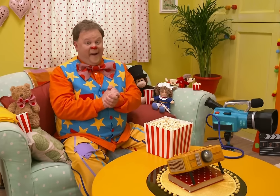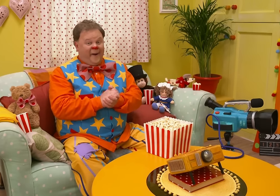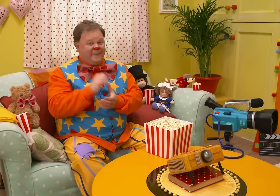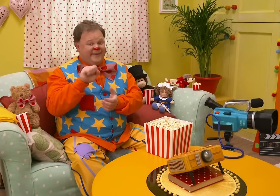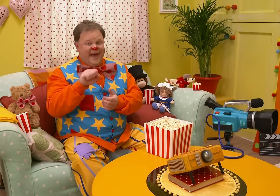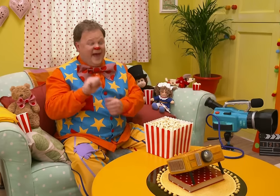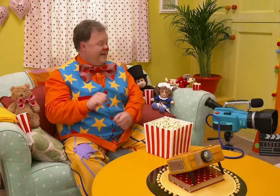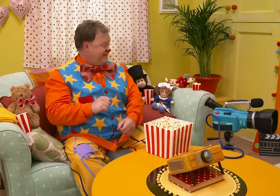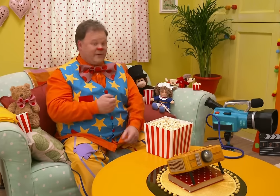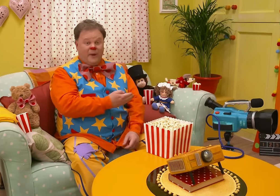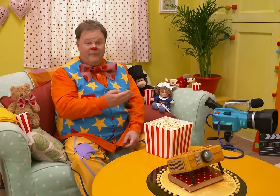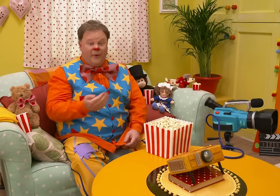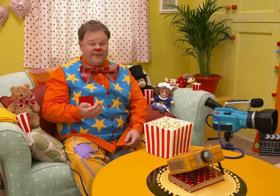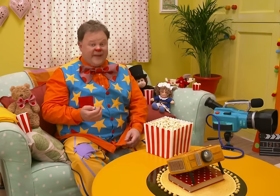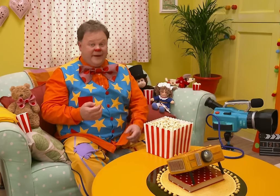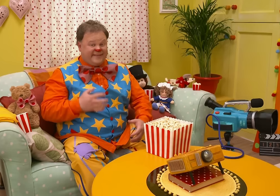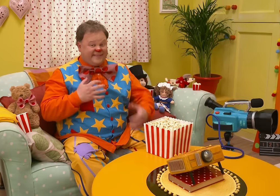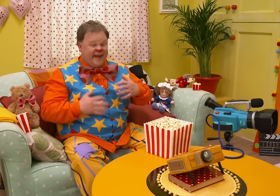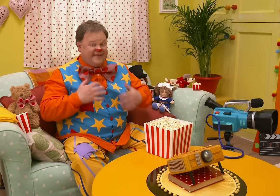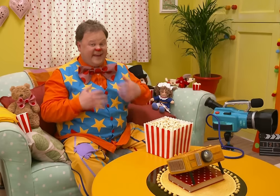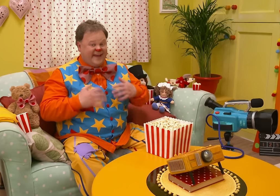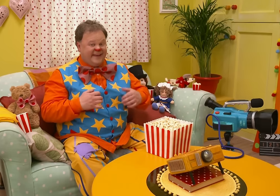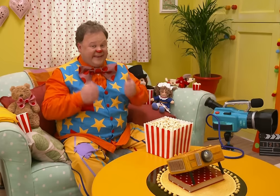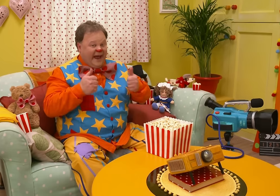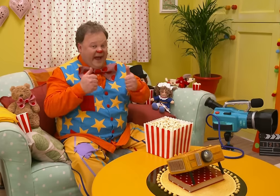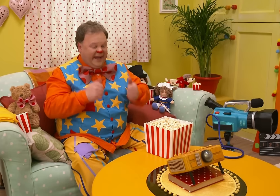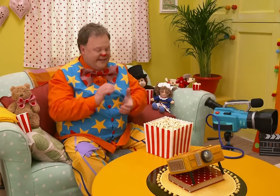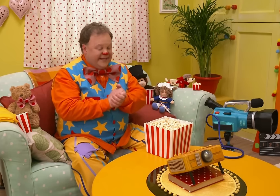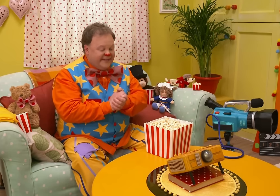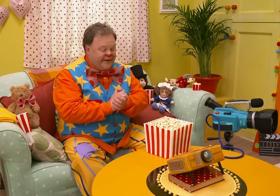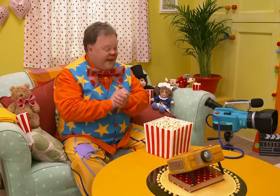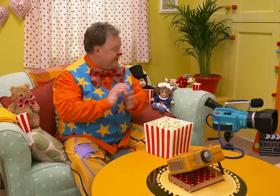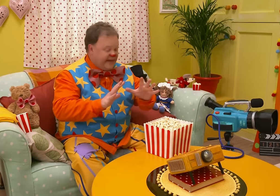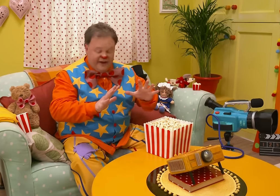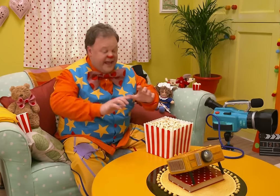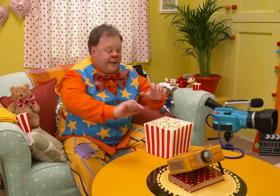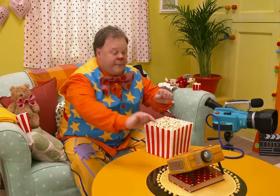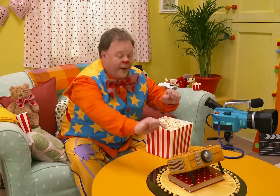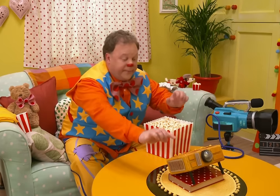Oh, yes! We're all so excited! Right, are you ready? Here we go.